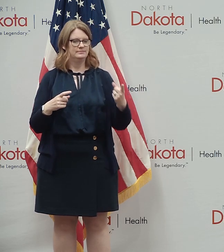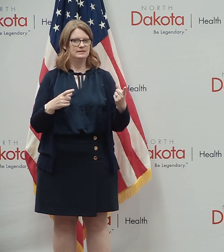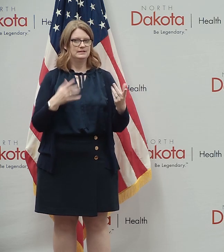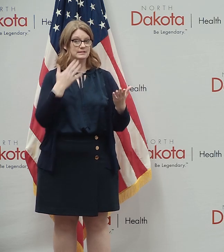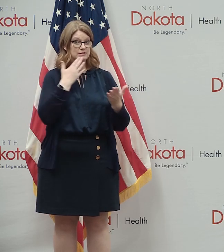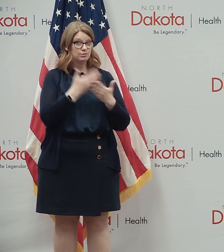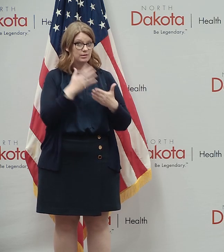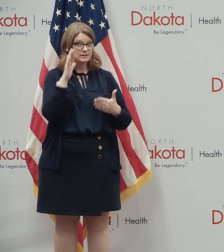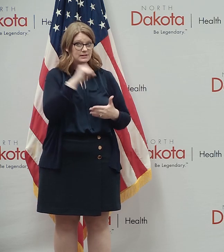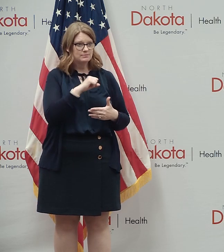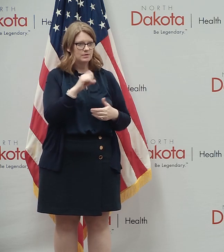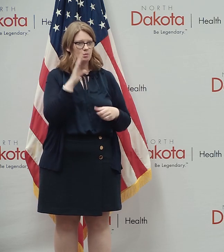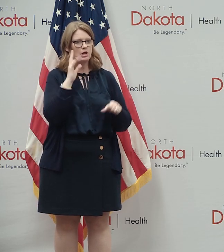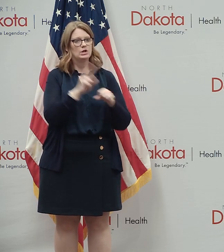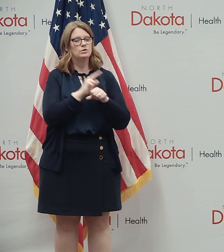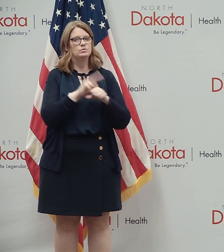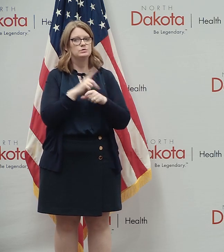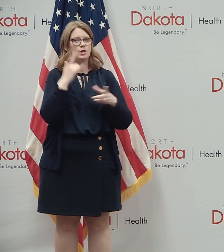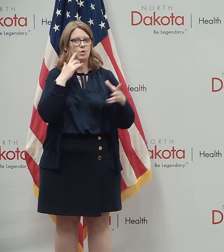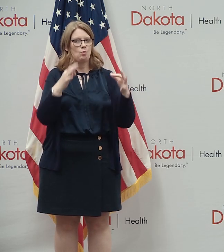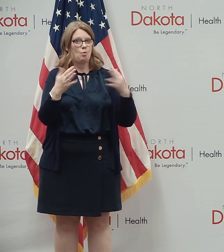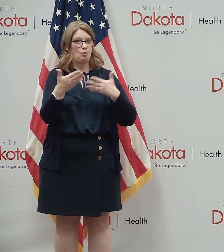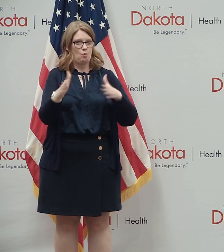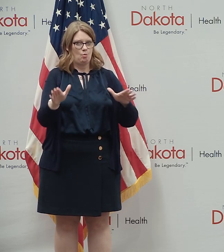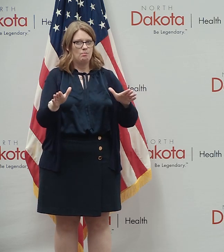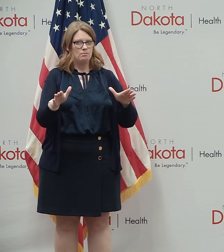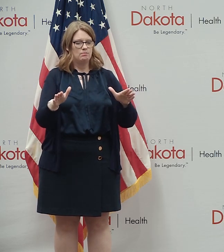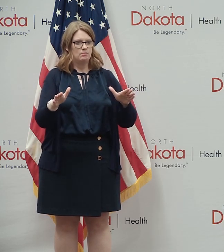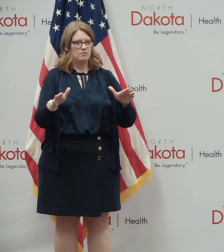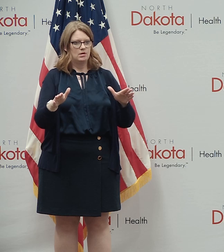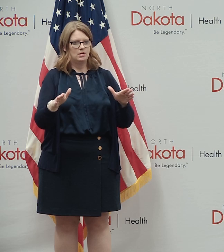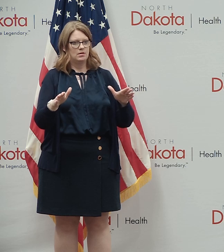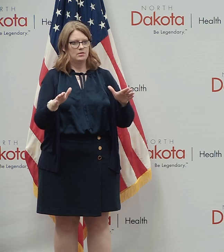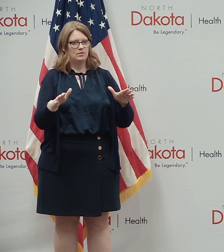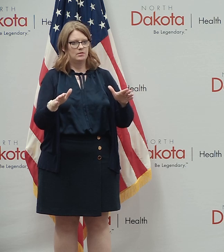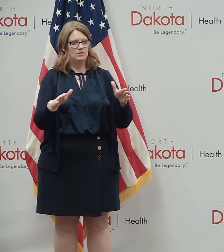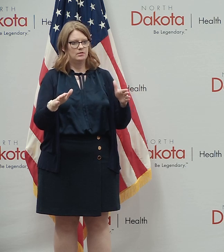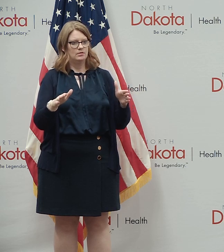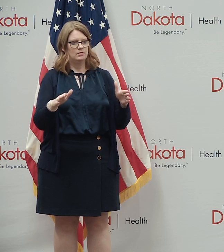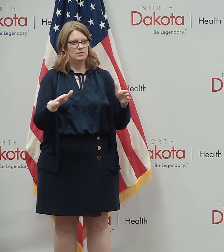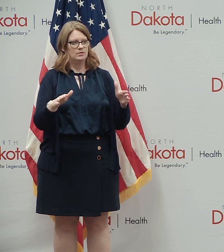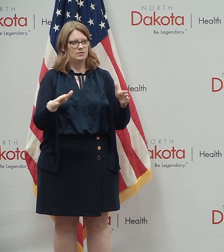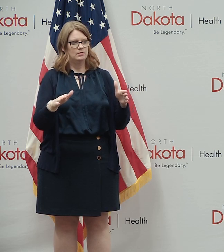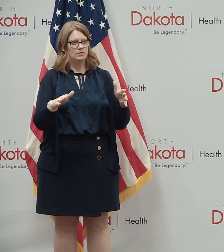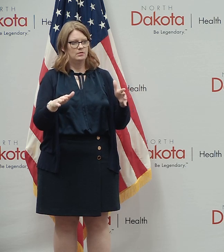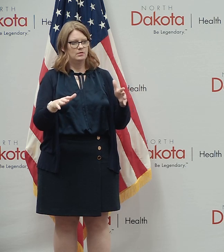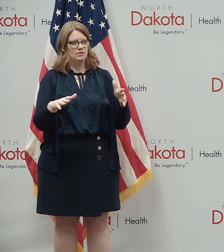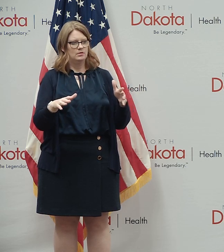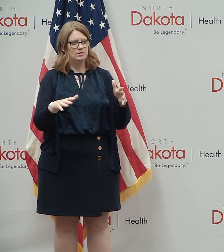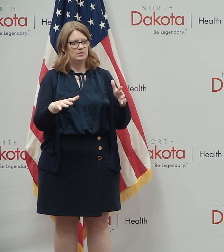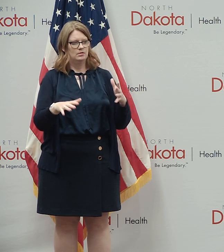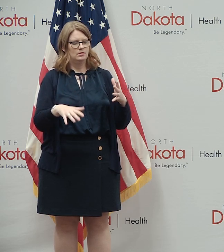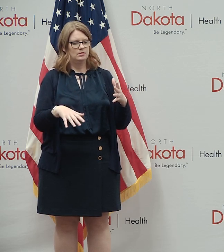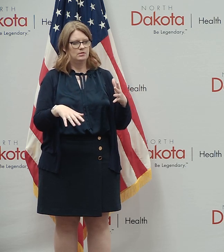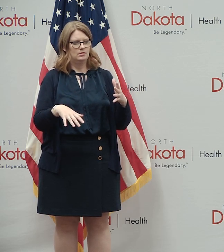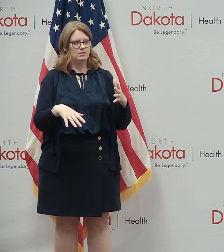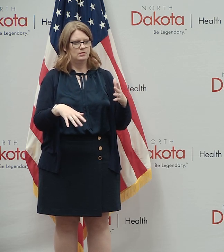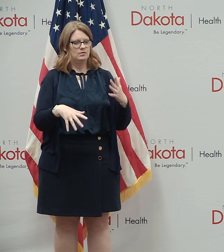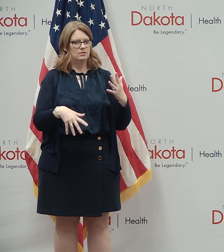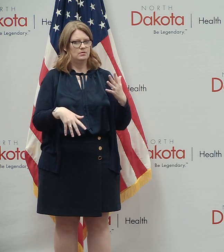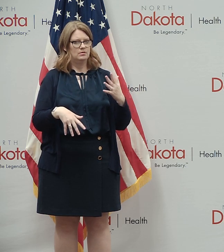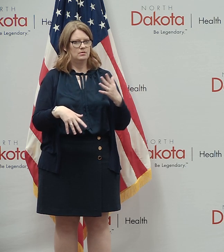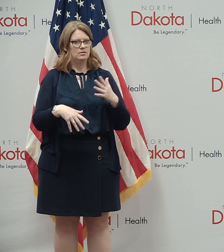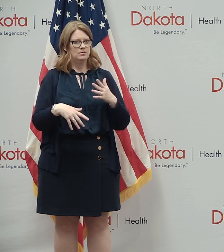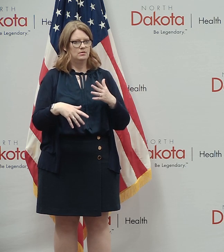good assumption, because we're going to use the courtroom itself for where the jurors are going to be. We're also expanding some of the